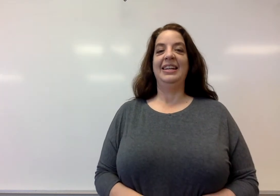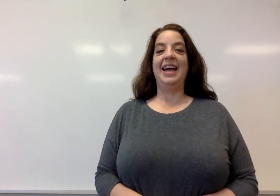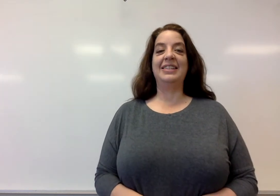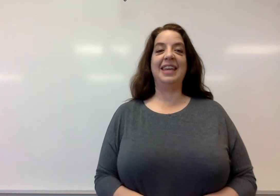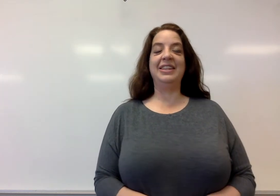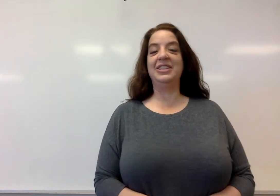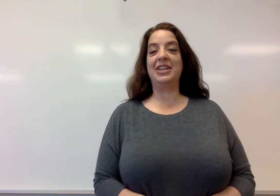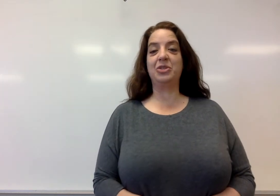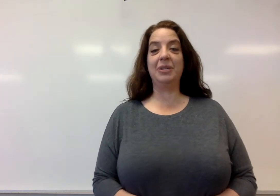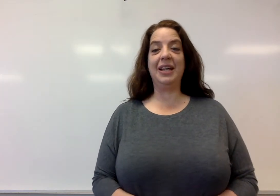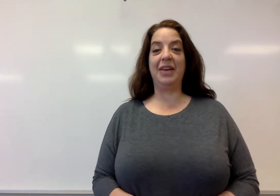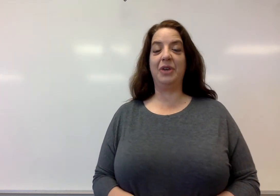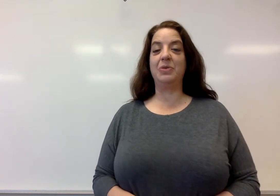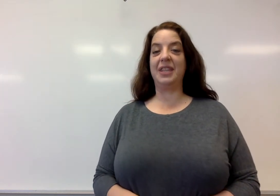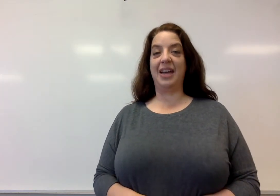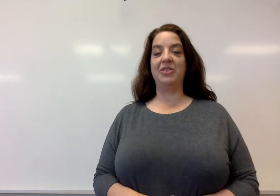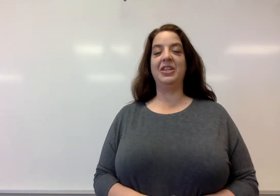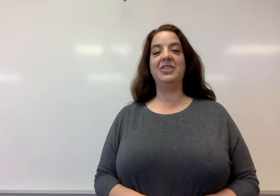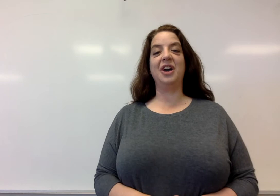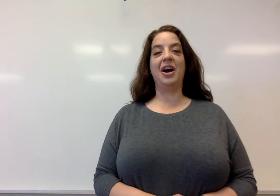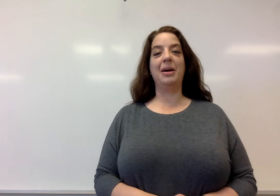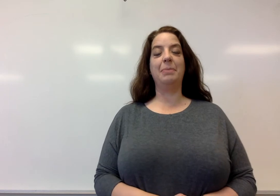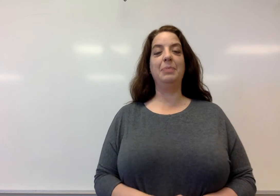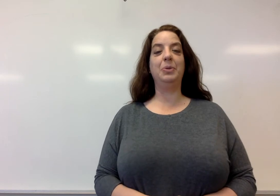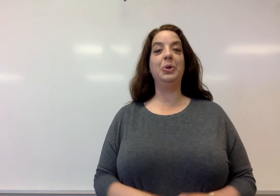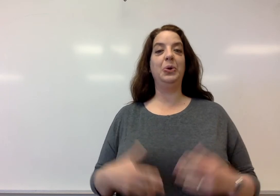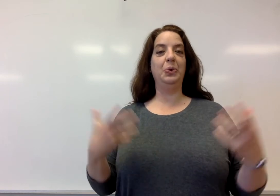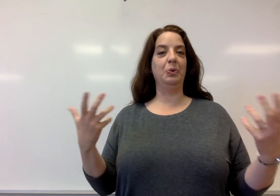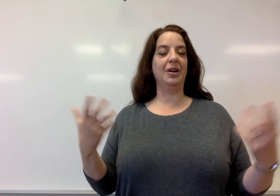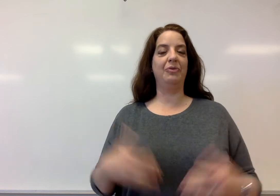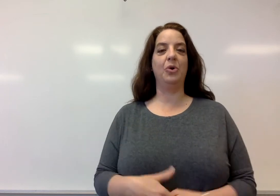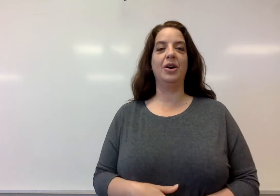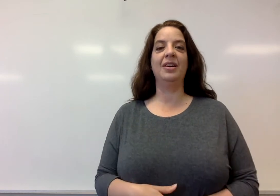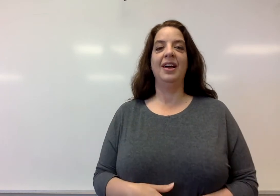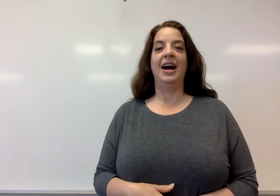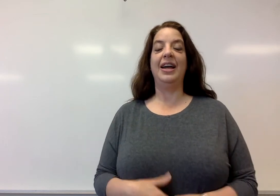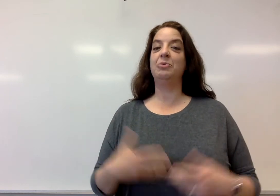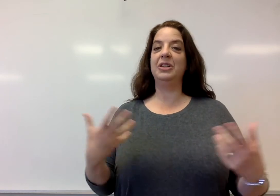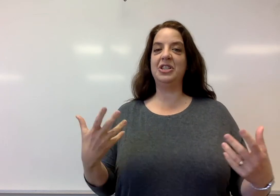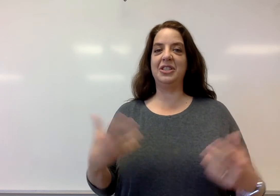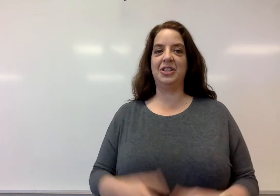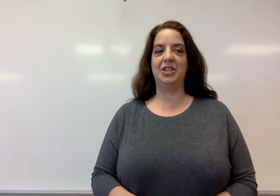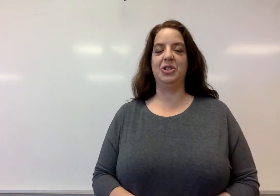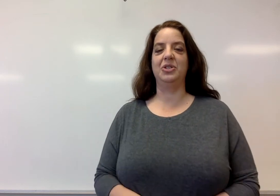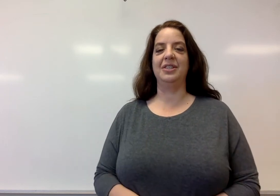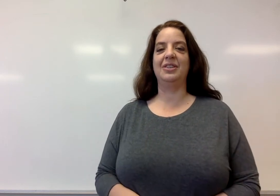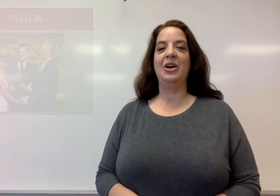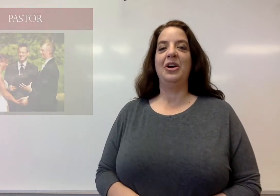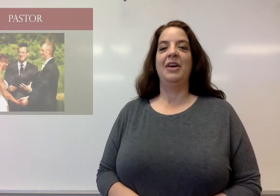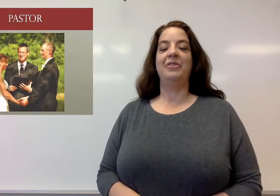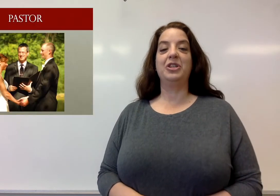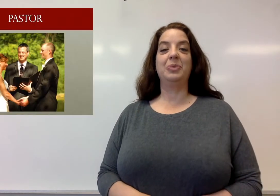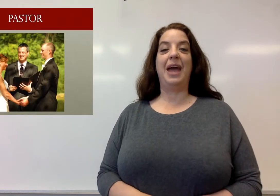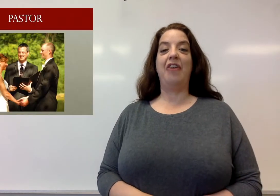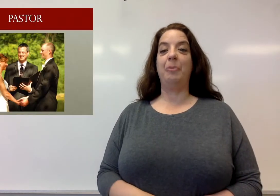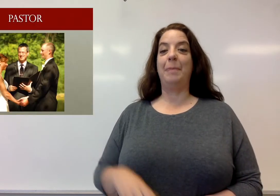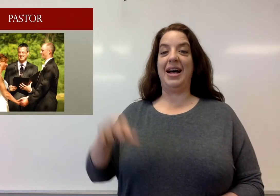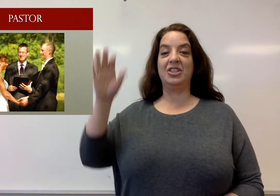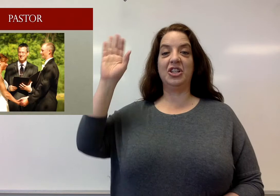Next, and these next three kind of go together. These are people who work for in religious institutions. First, we have pastor.